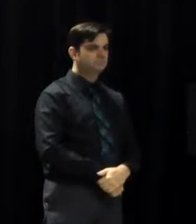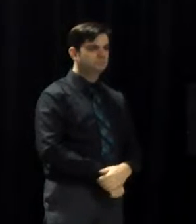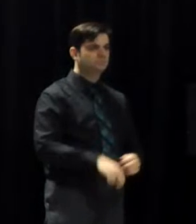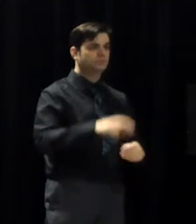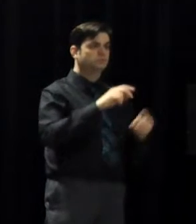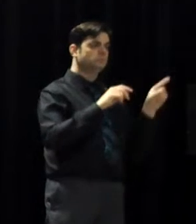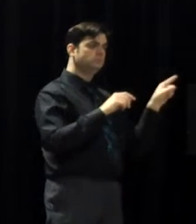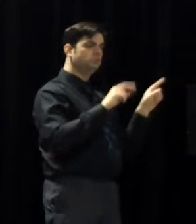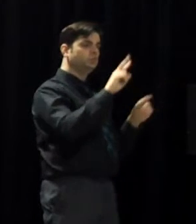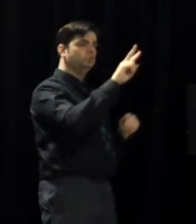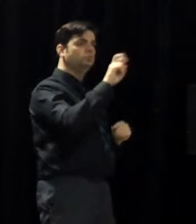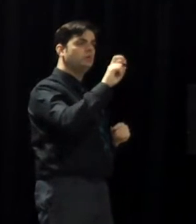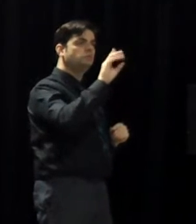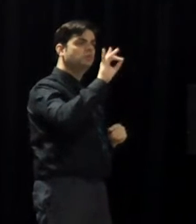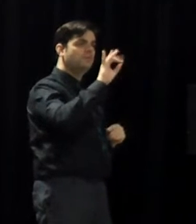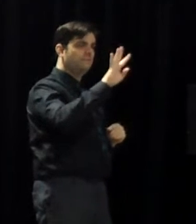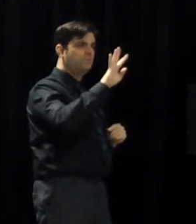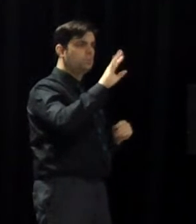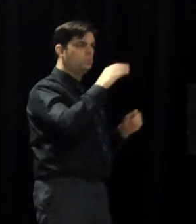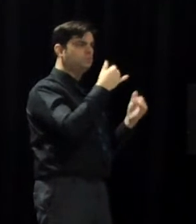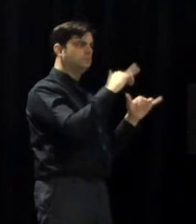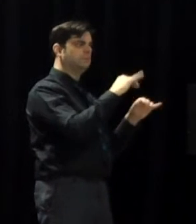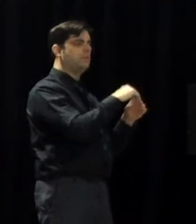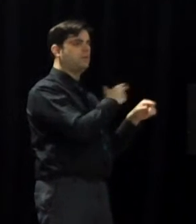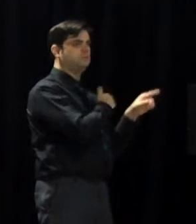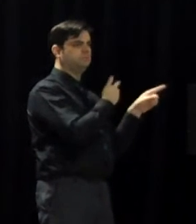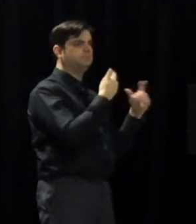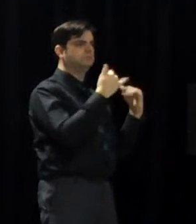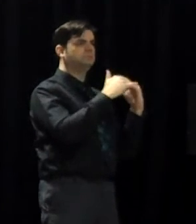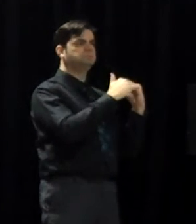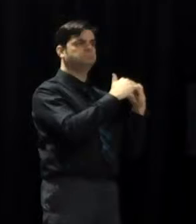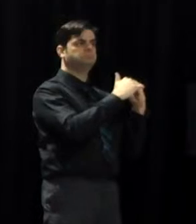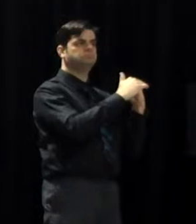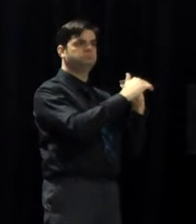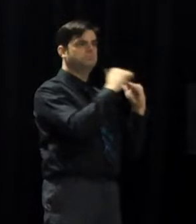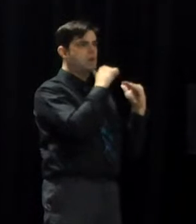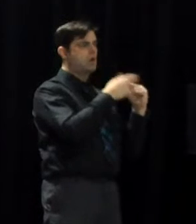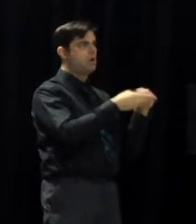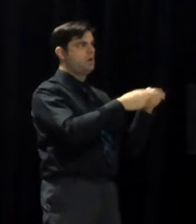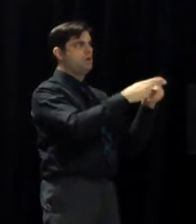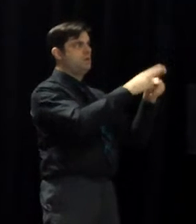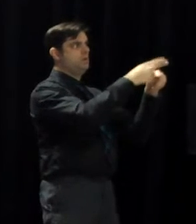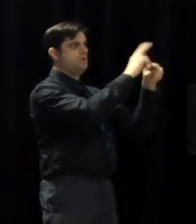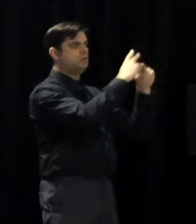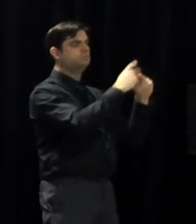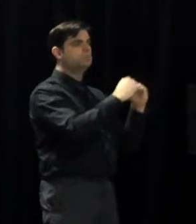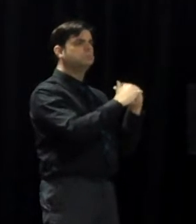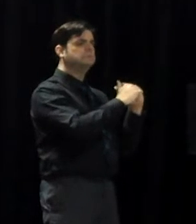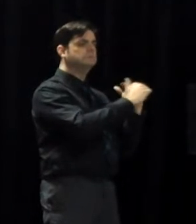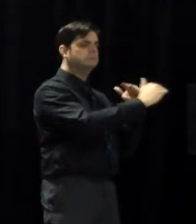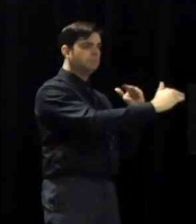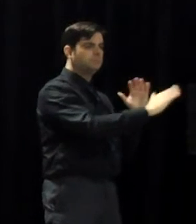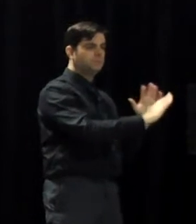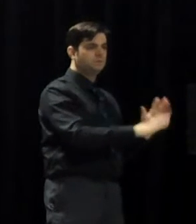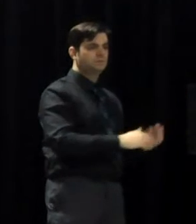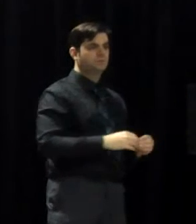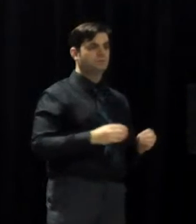when you look at this data, is that we have more people coming into the hospital because they're sick, but we had a lot of discharges